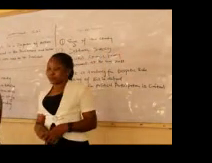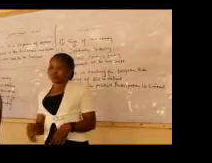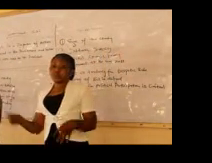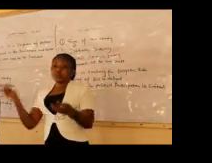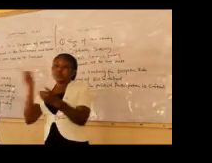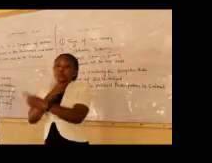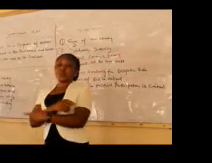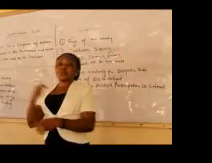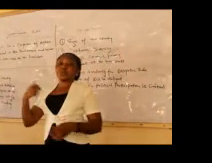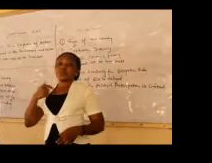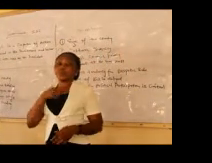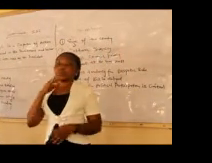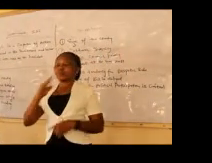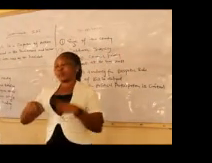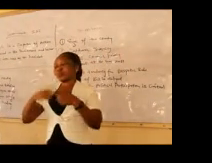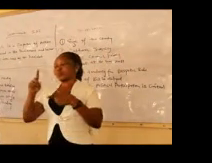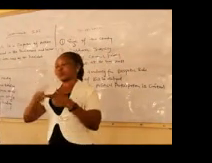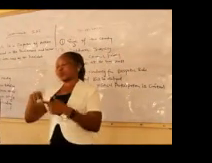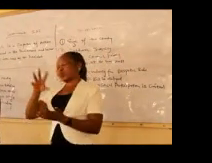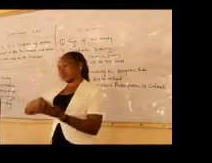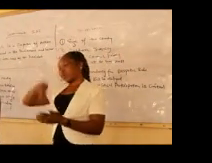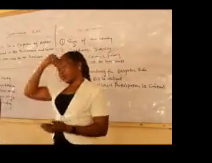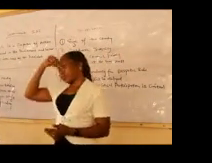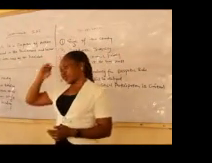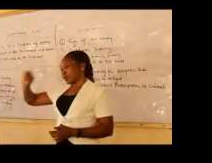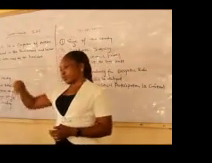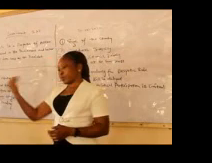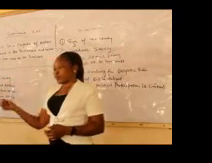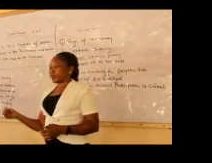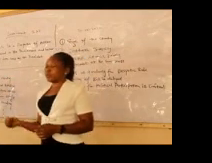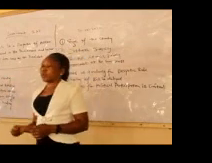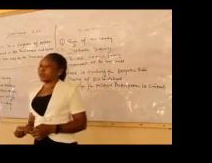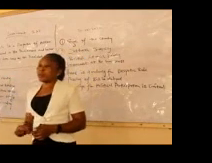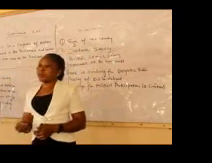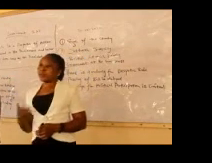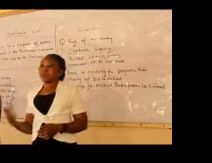another thing. The topic for today will be